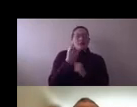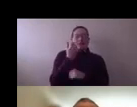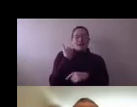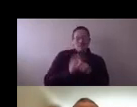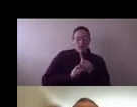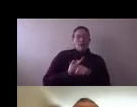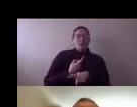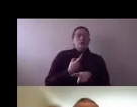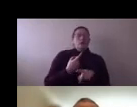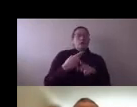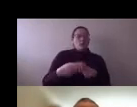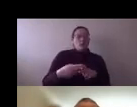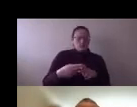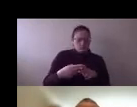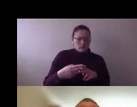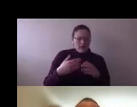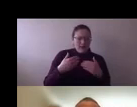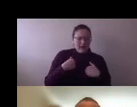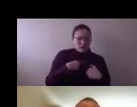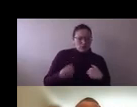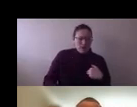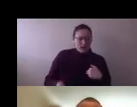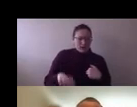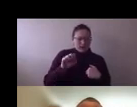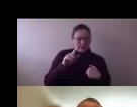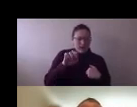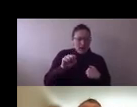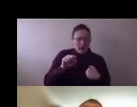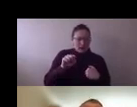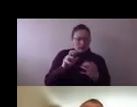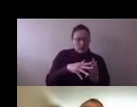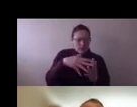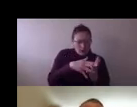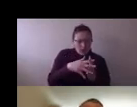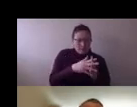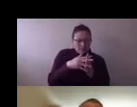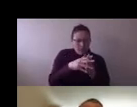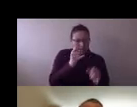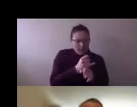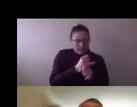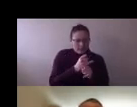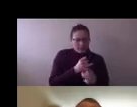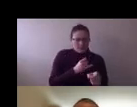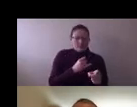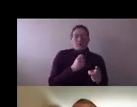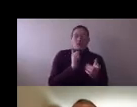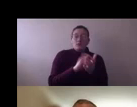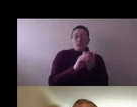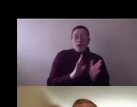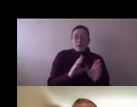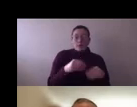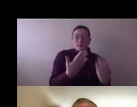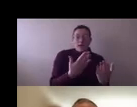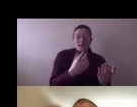It's titled, Have Chinese Spies Infiltrate American Campuses? And in which the author gave not only